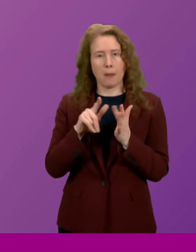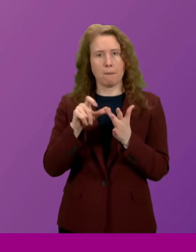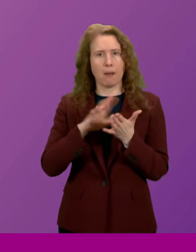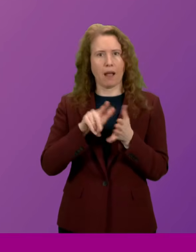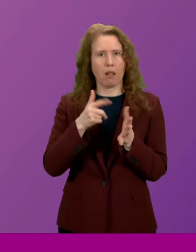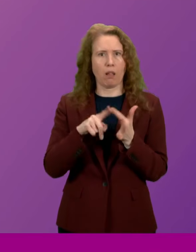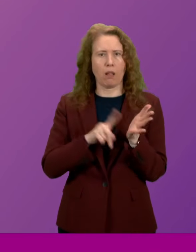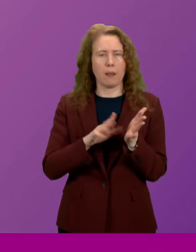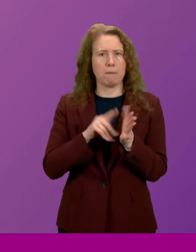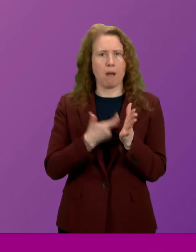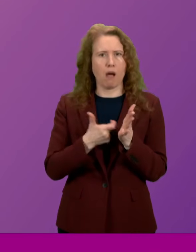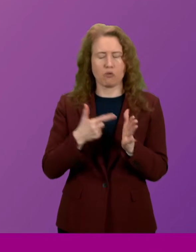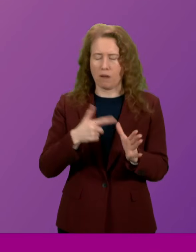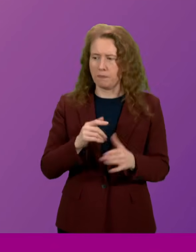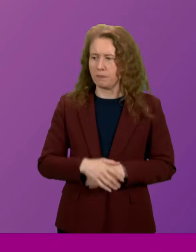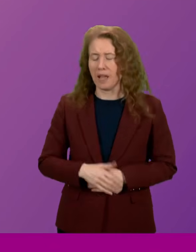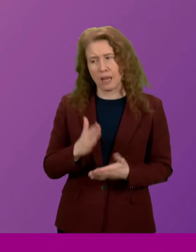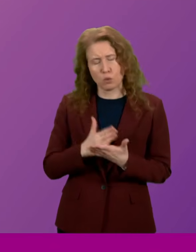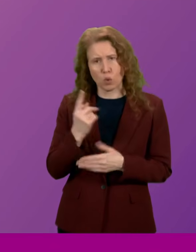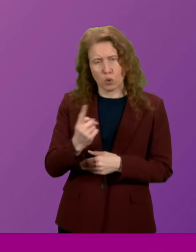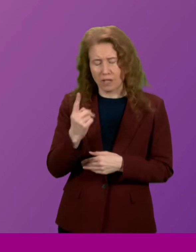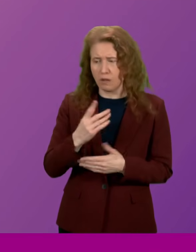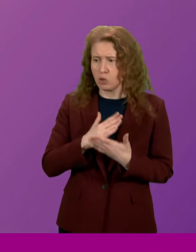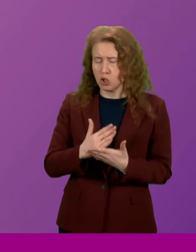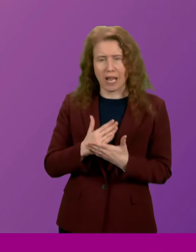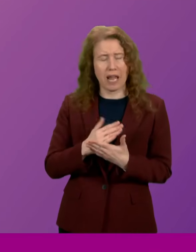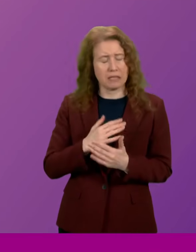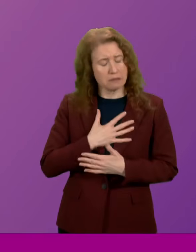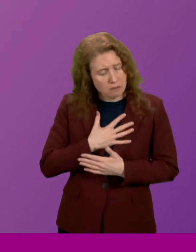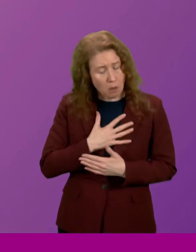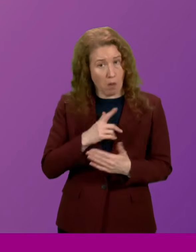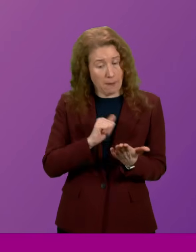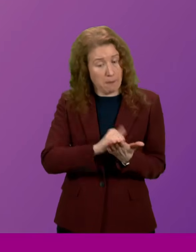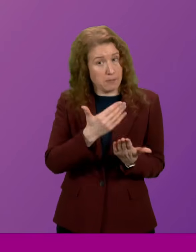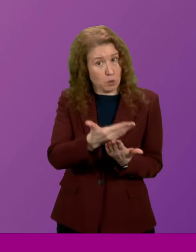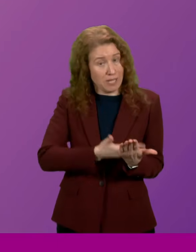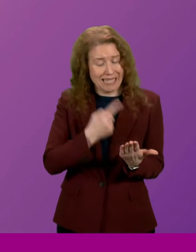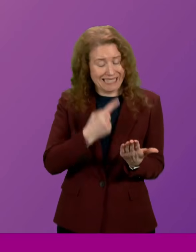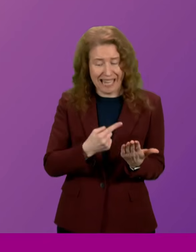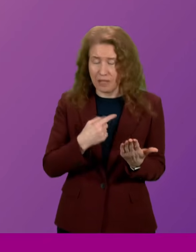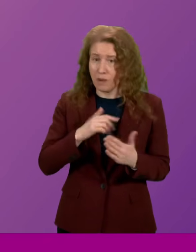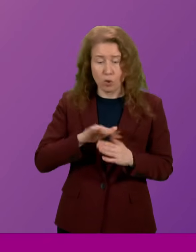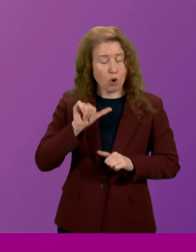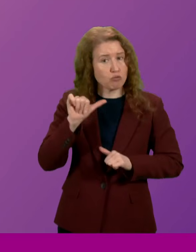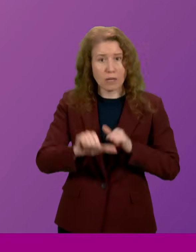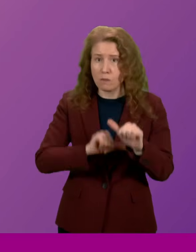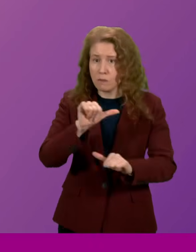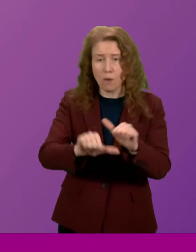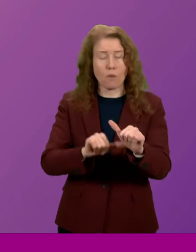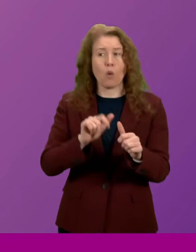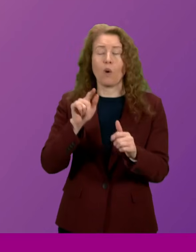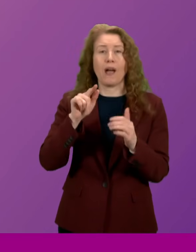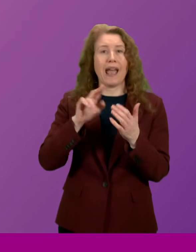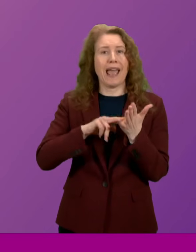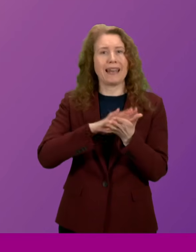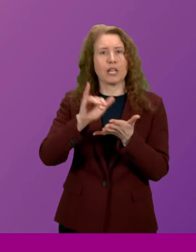sure the First Minister will share what is my utter dismay at the Auditor-General's report published today on the unacceptable lack of progress on reform of NHS Tayside